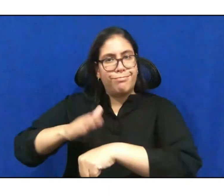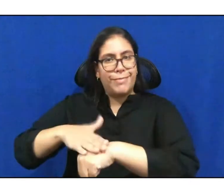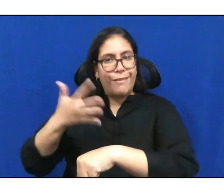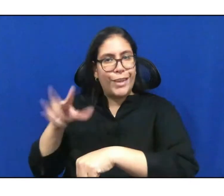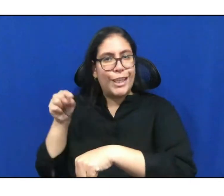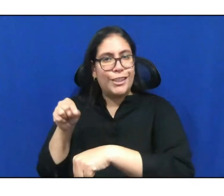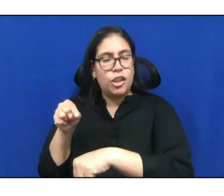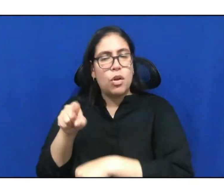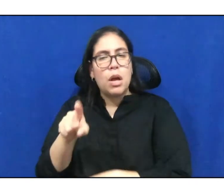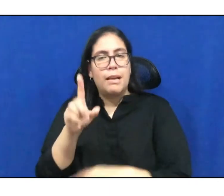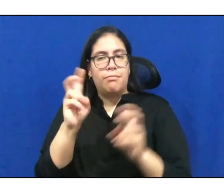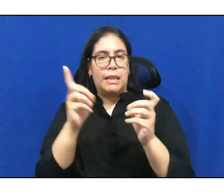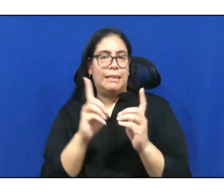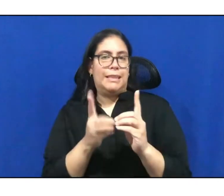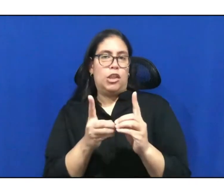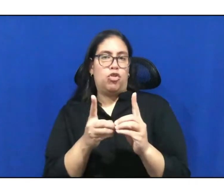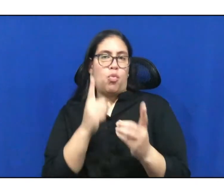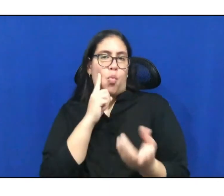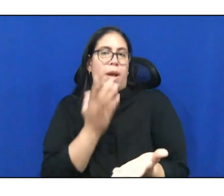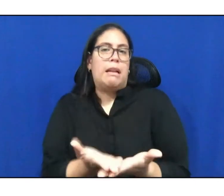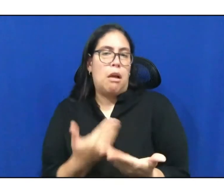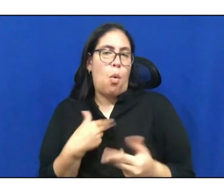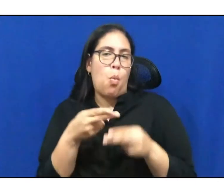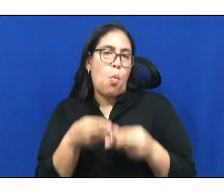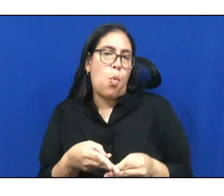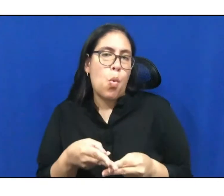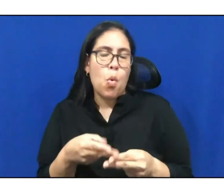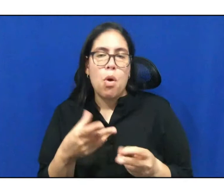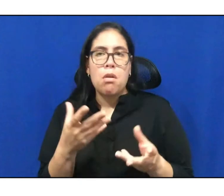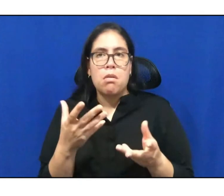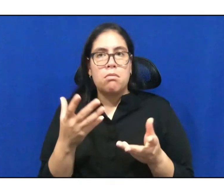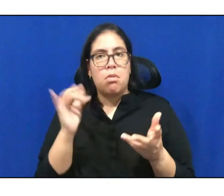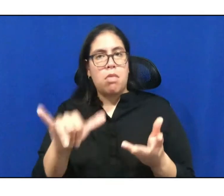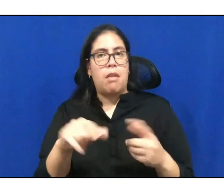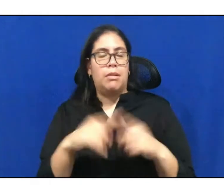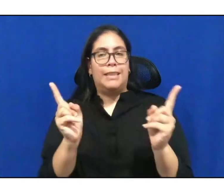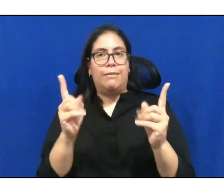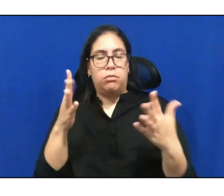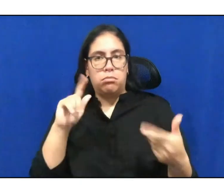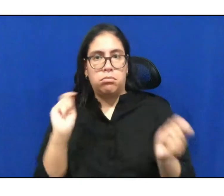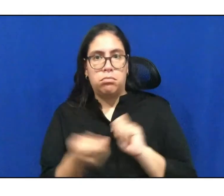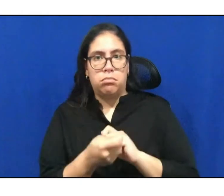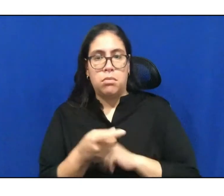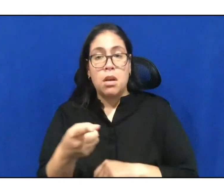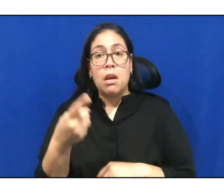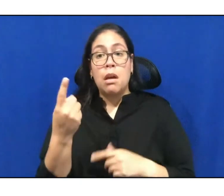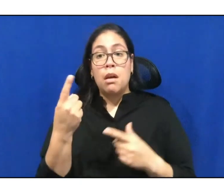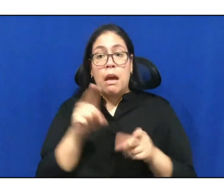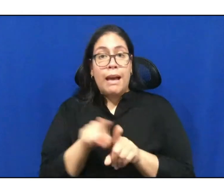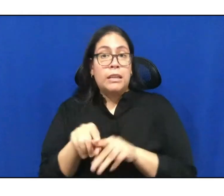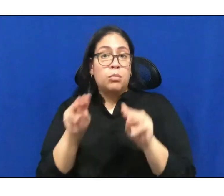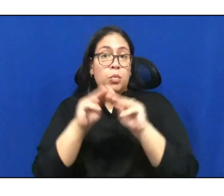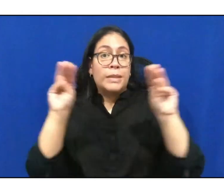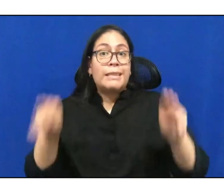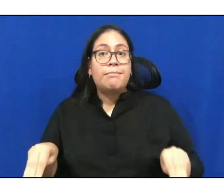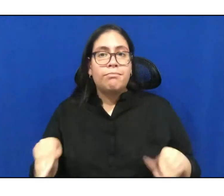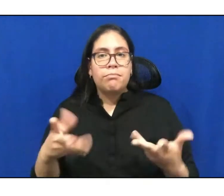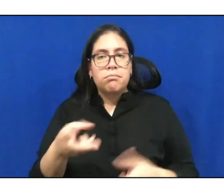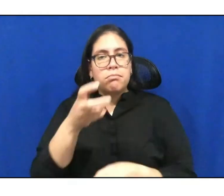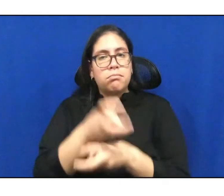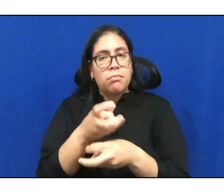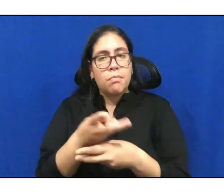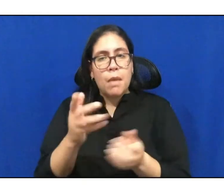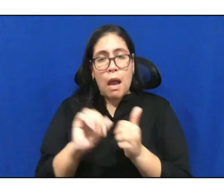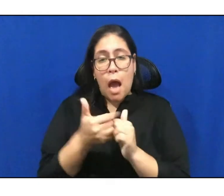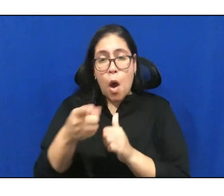digital witnessing, that's how I think of it, is really the difference. And as a museum, it's hard to know, how do you represent that shift?